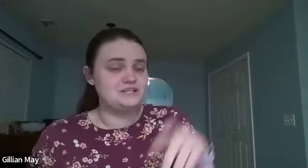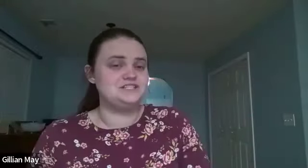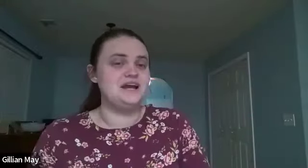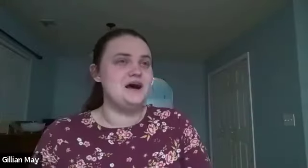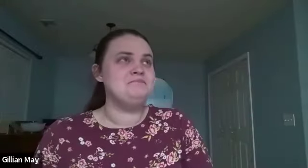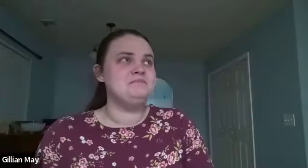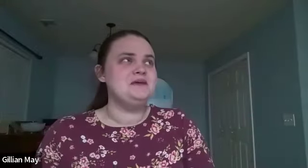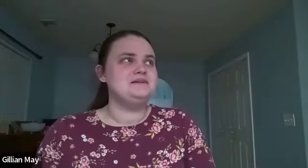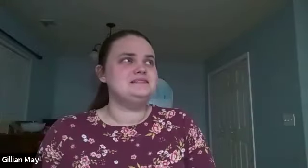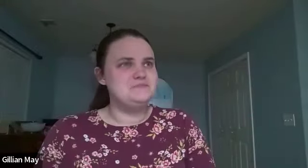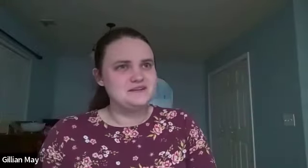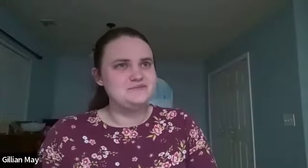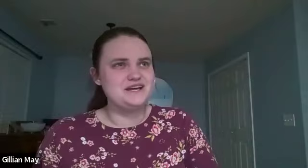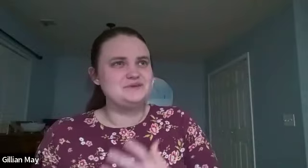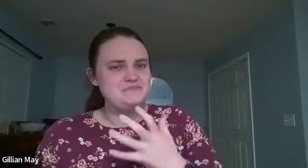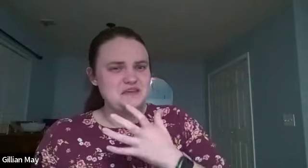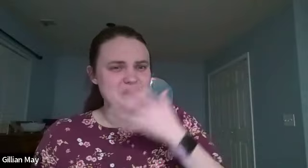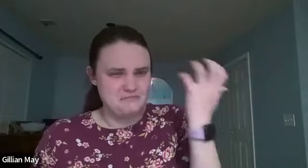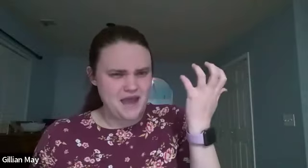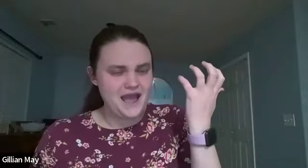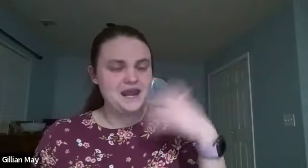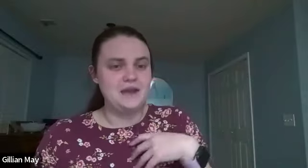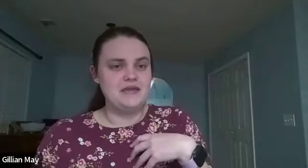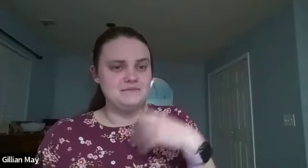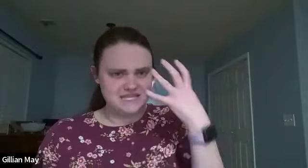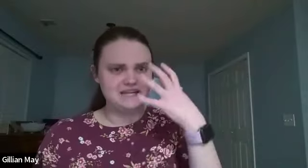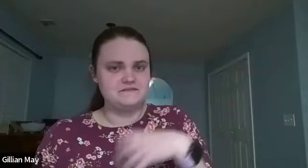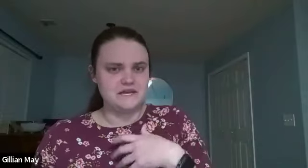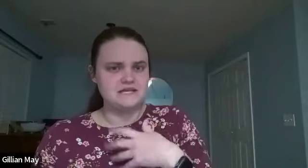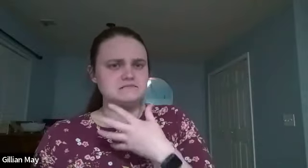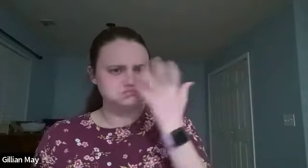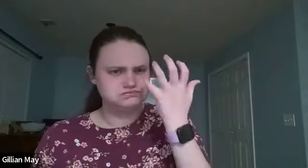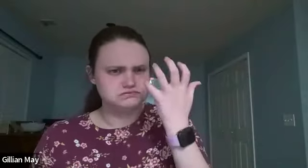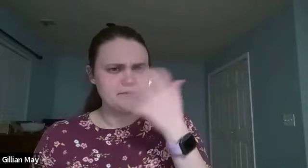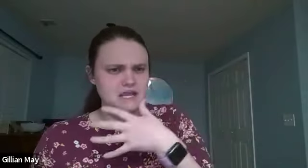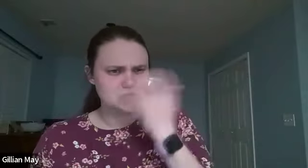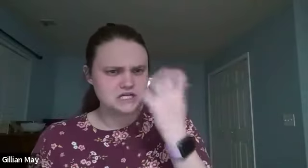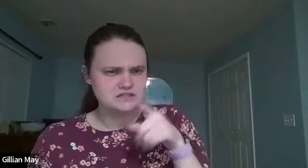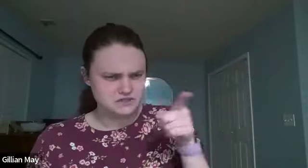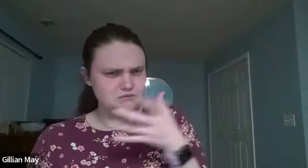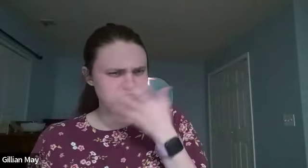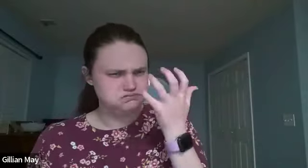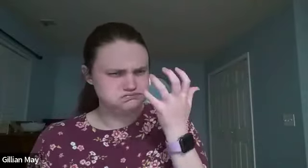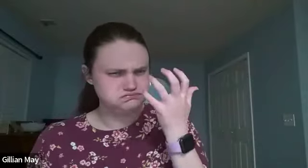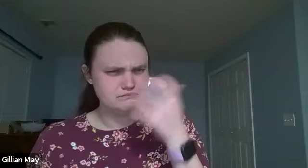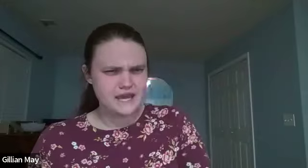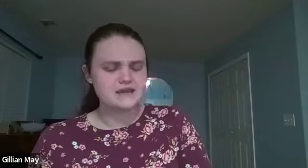question. Typically because when I'm thinking of mad, I'm imitating the face of I'm angry. So you mad?